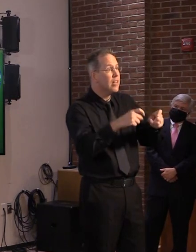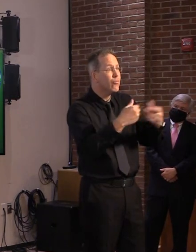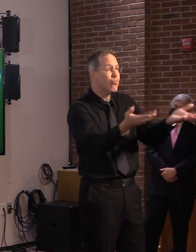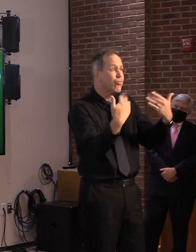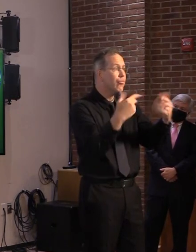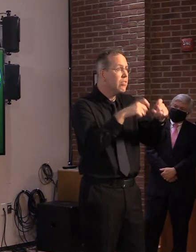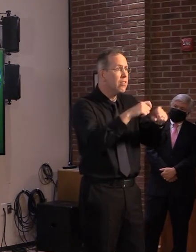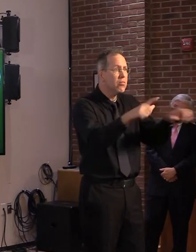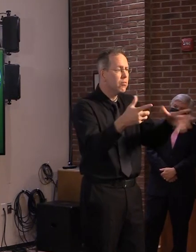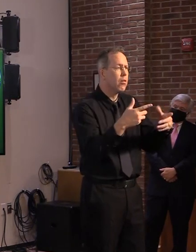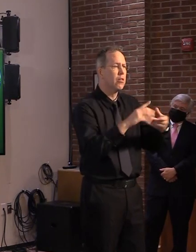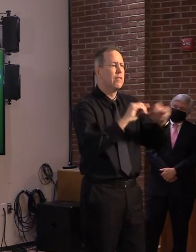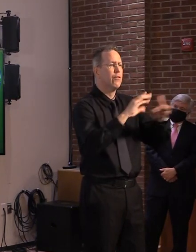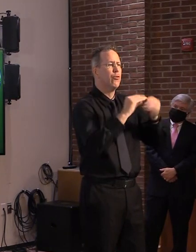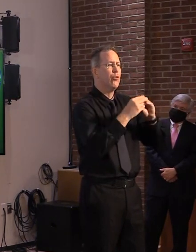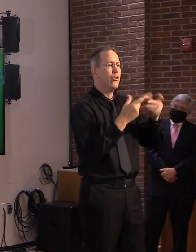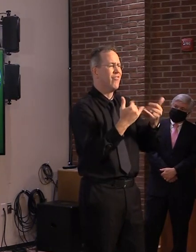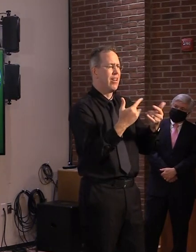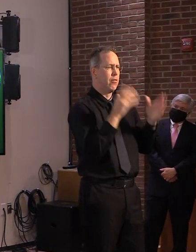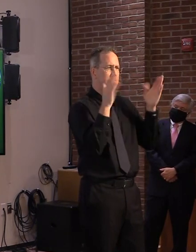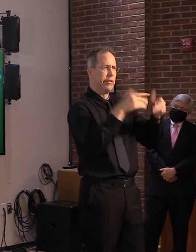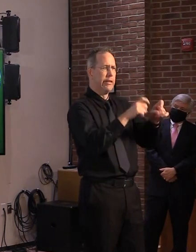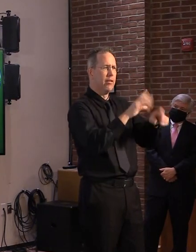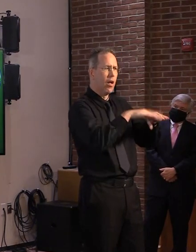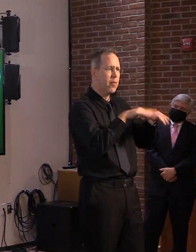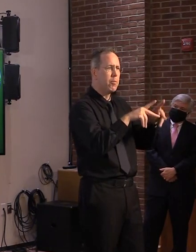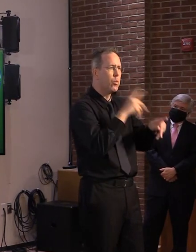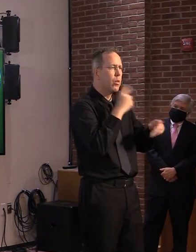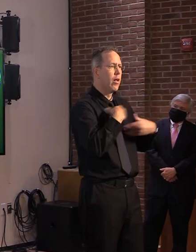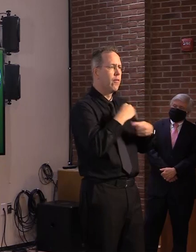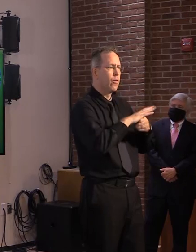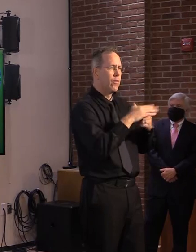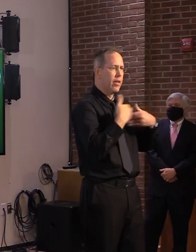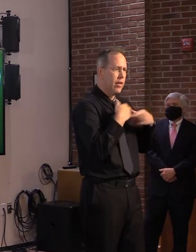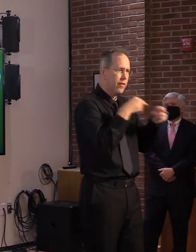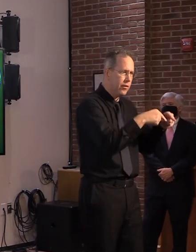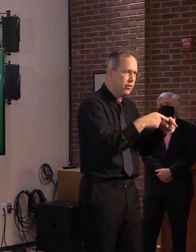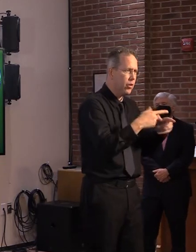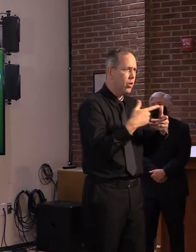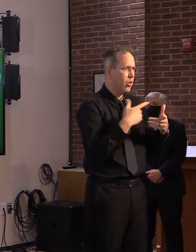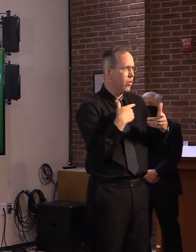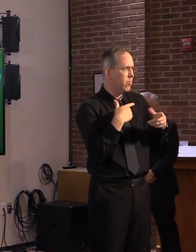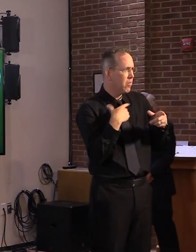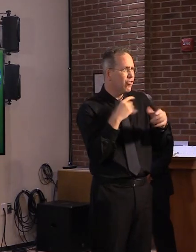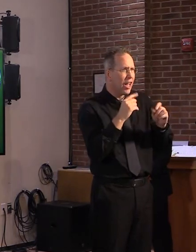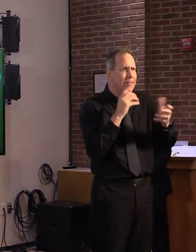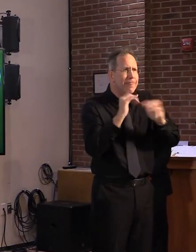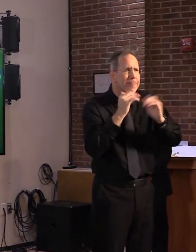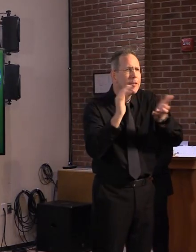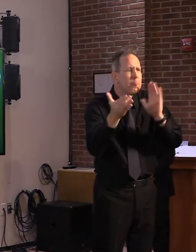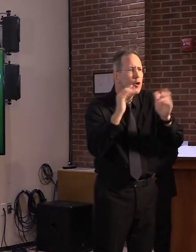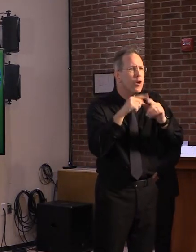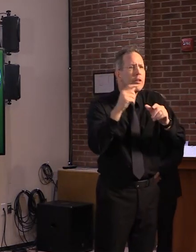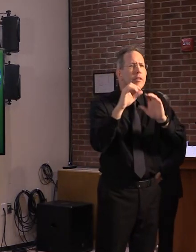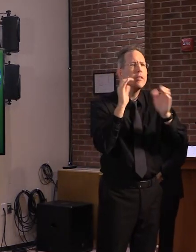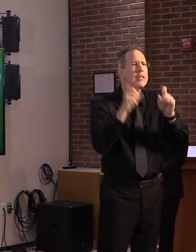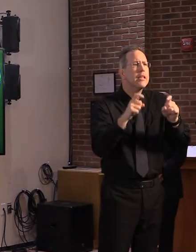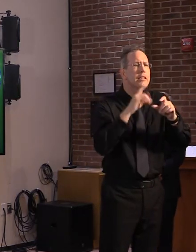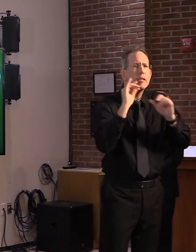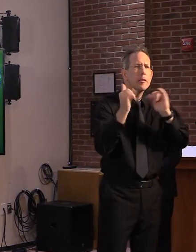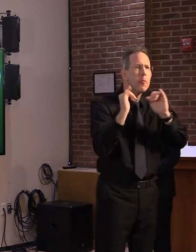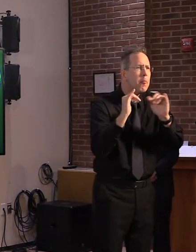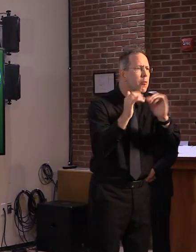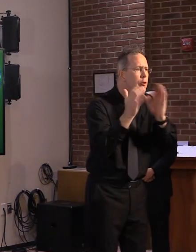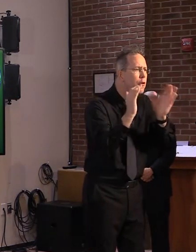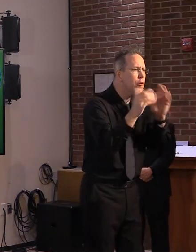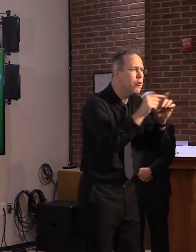doing abundant testing and similar to what we're doing and finding low rates of test positivity